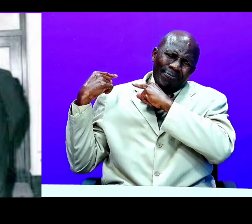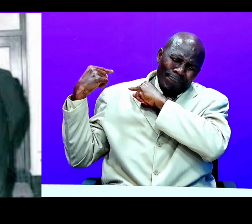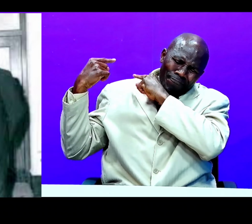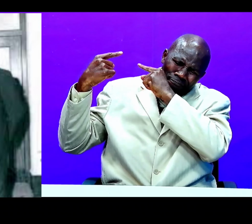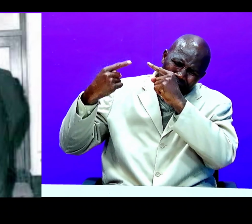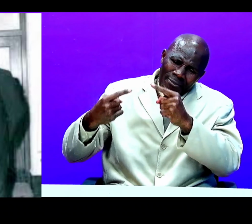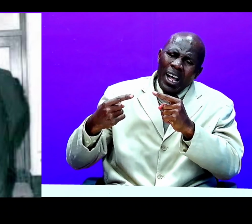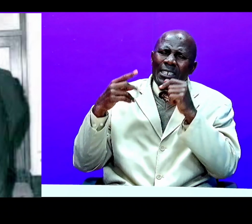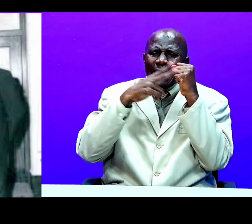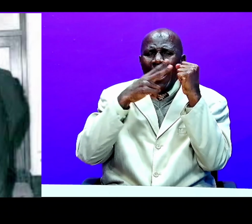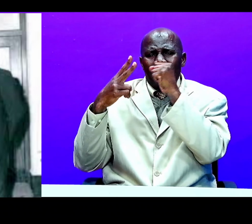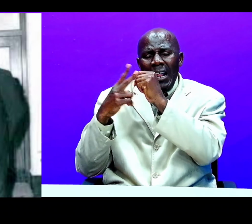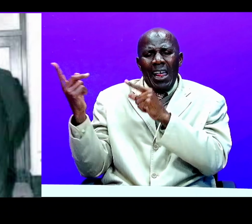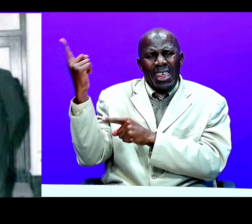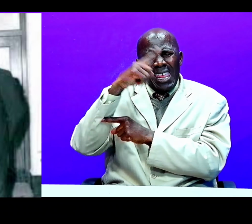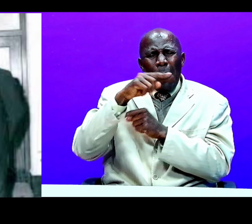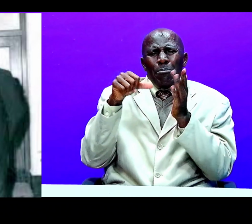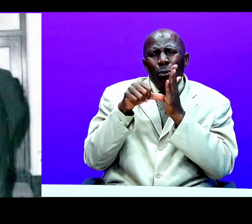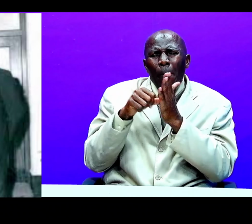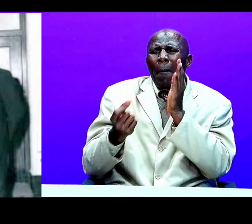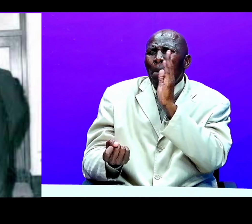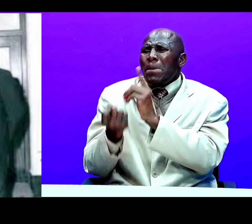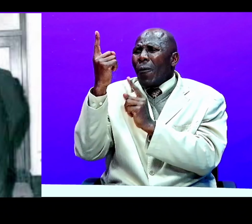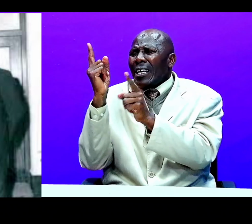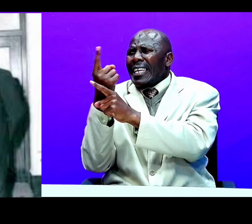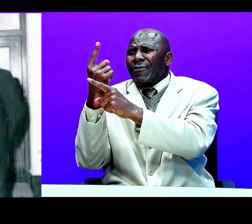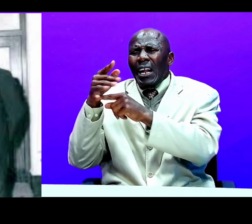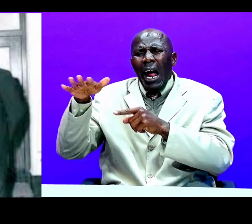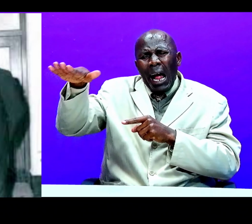you a little history about Saba Saba.